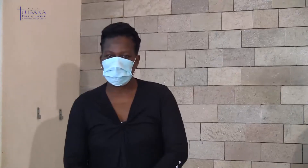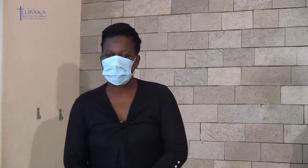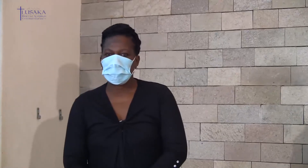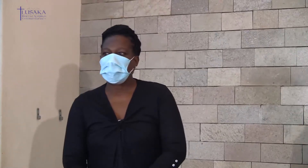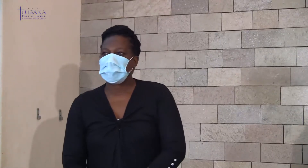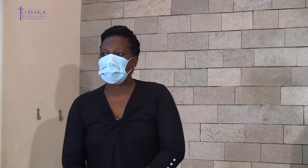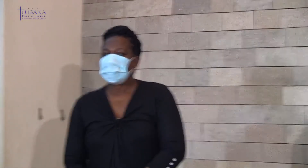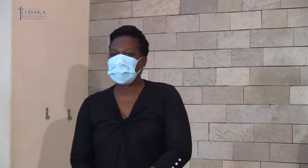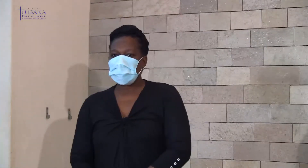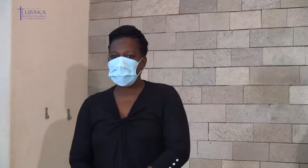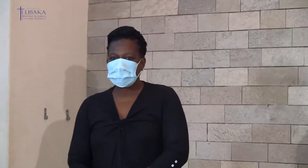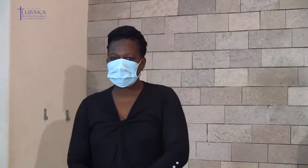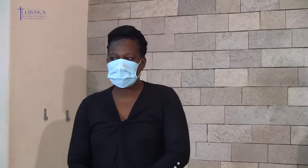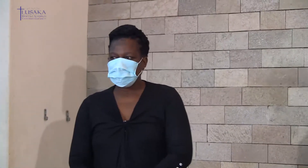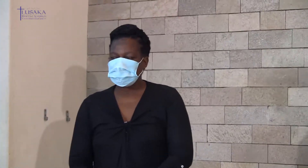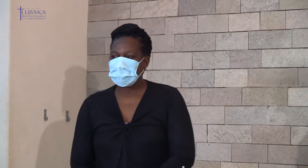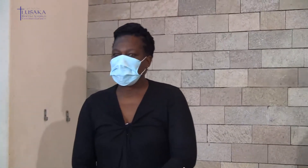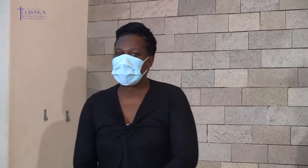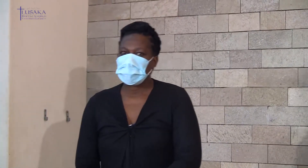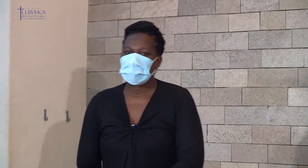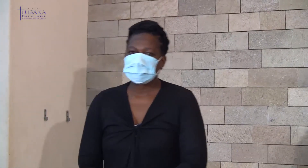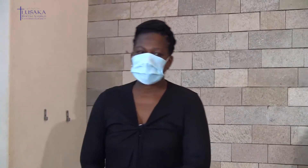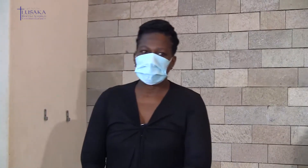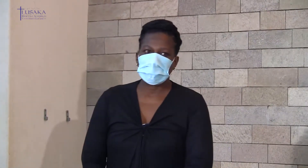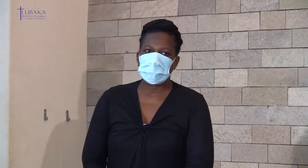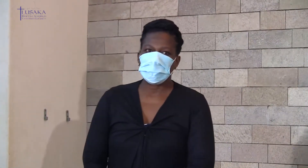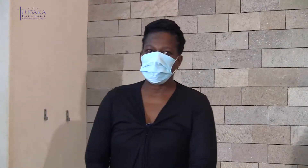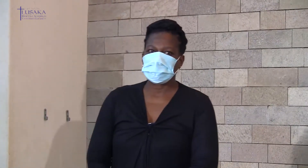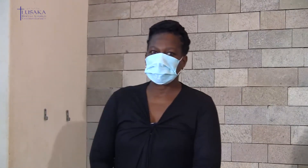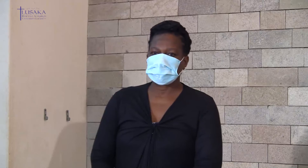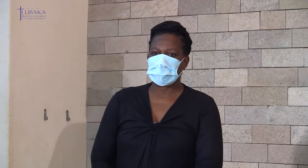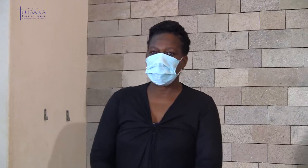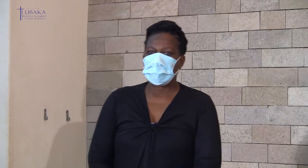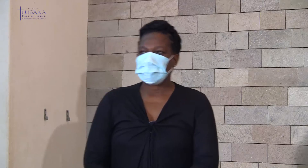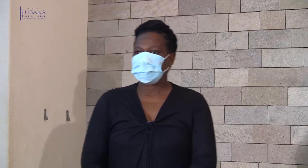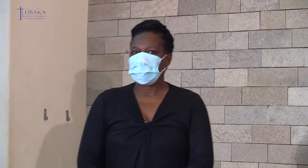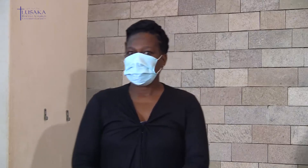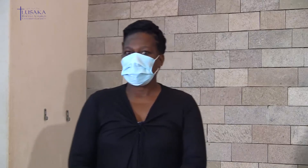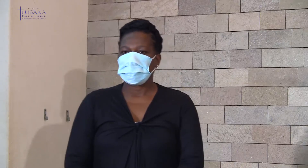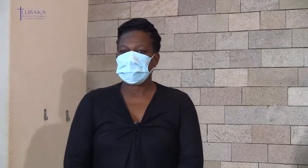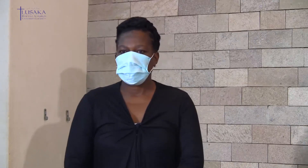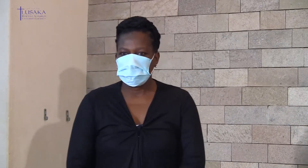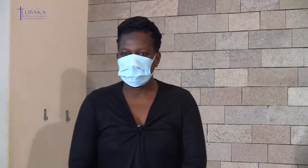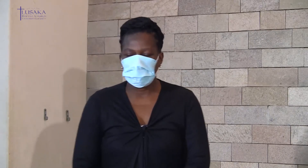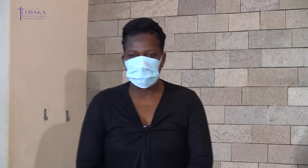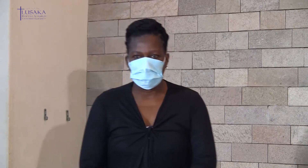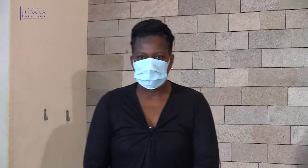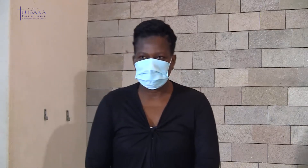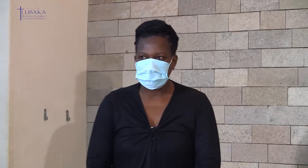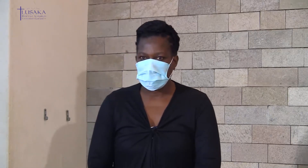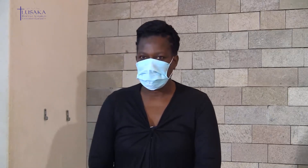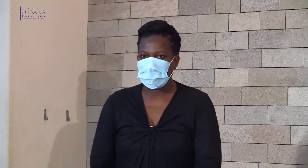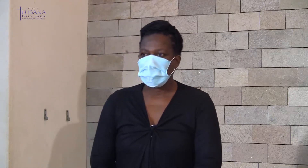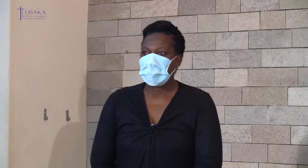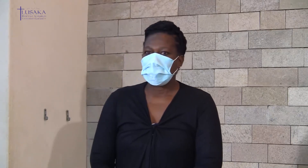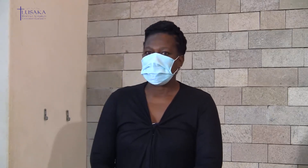worship. Remember, boys and girls, last Sunday we looked at the story about the birth of our